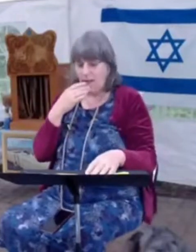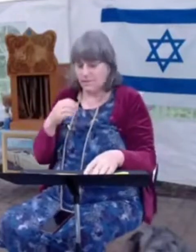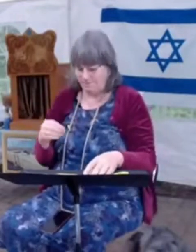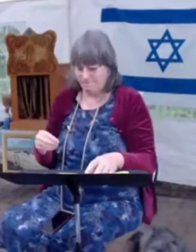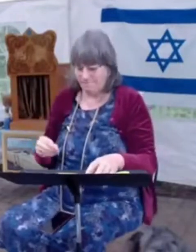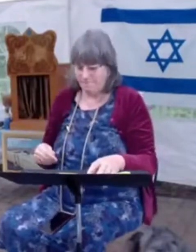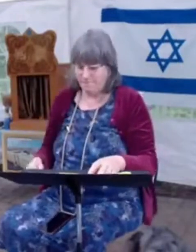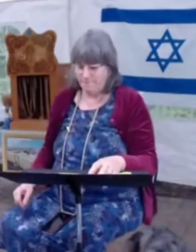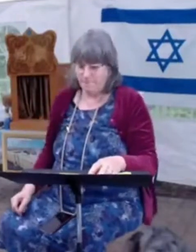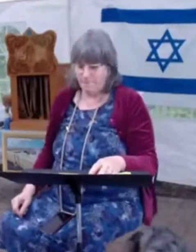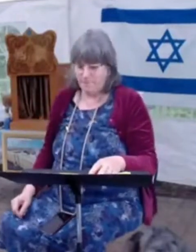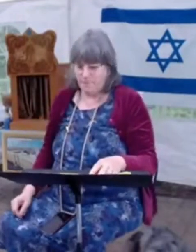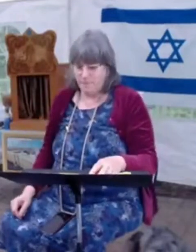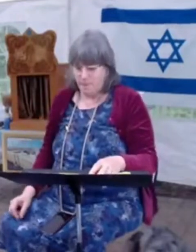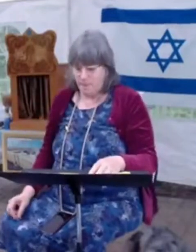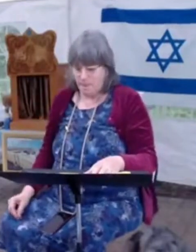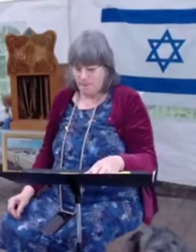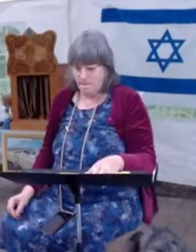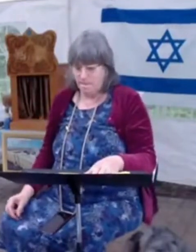hospitality, yes.